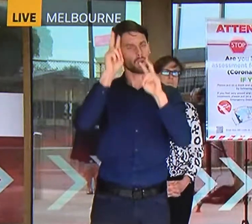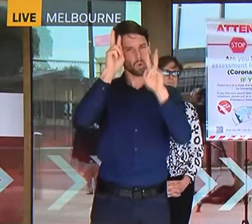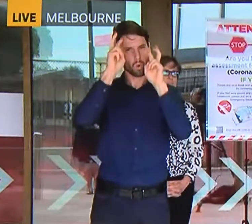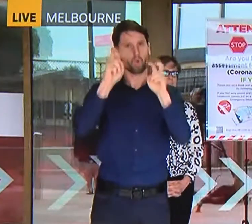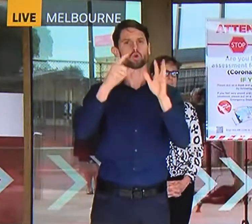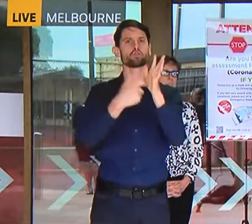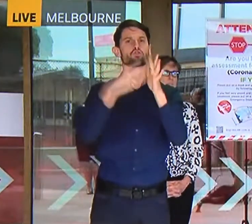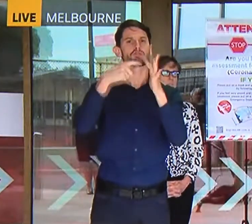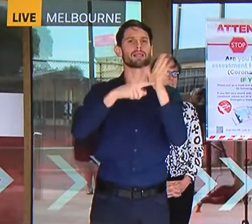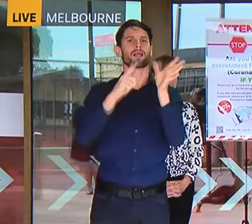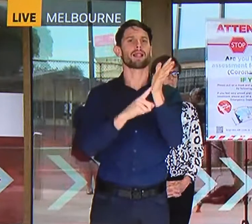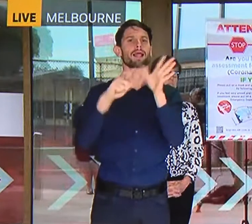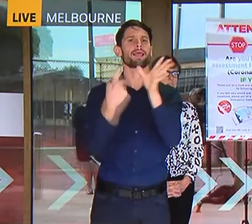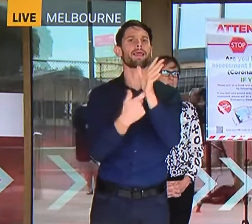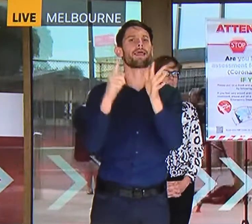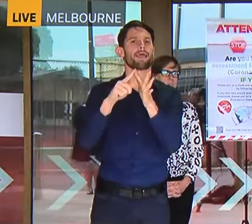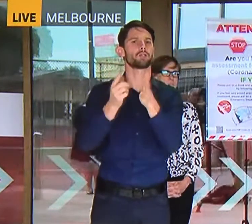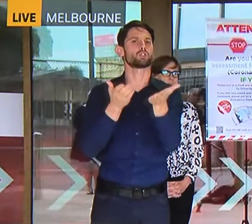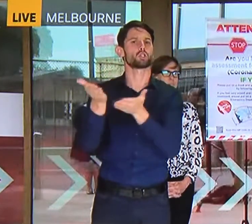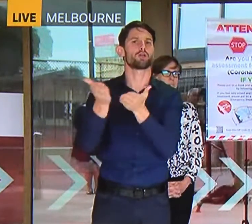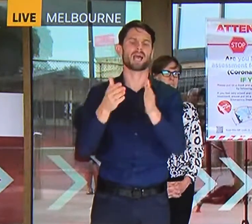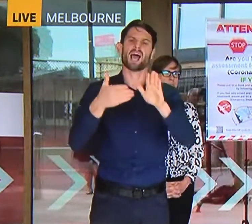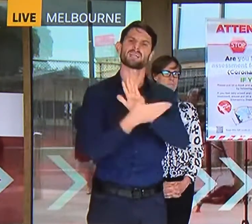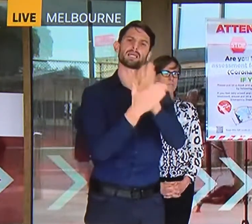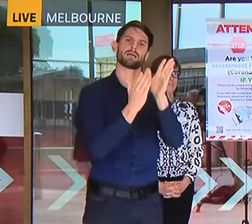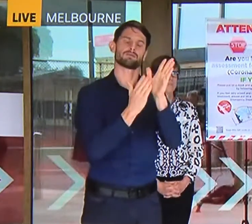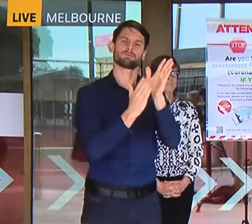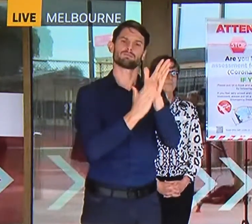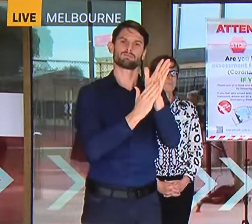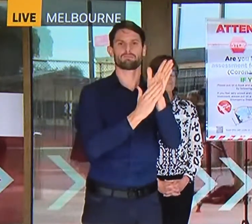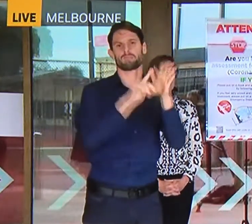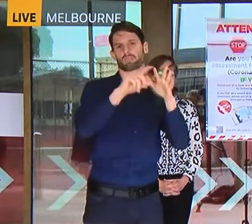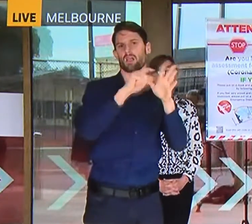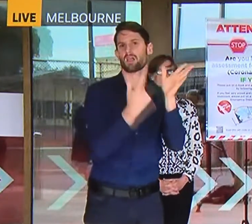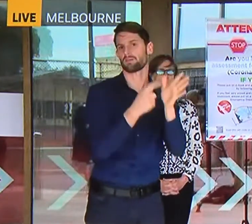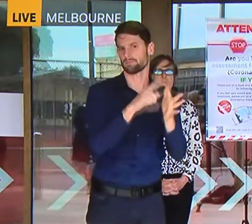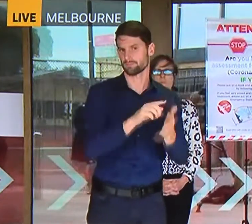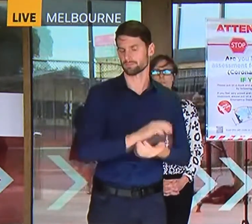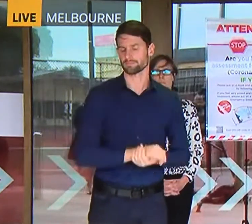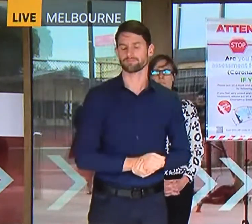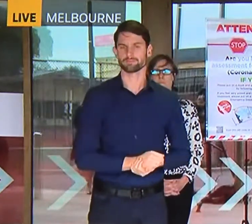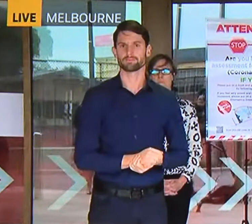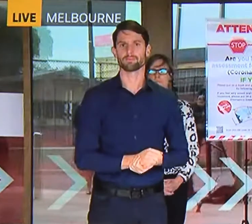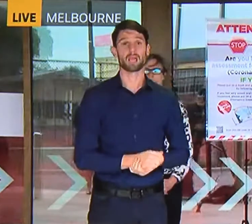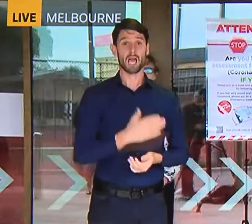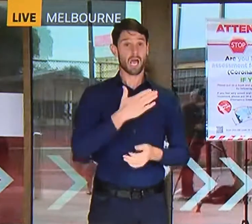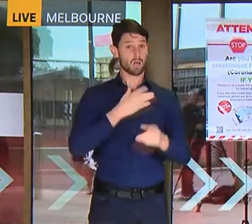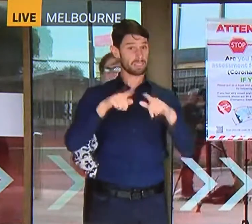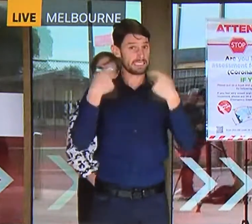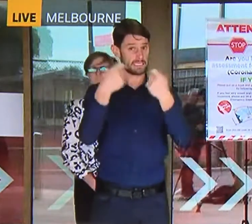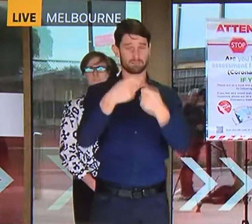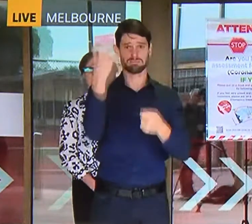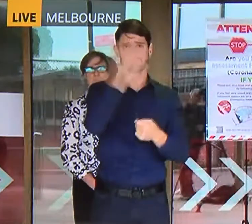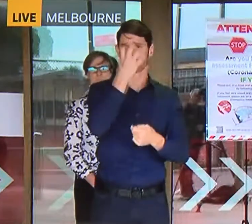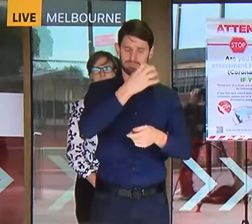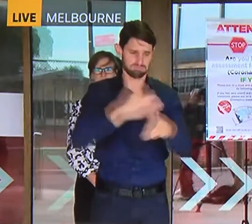is part of the Medcast group. And it's been a whirlwind couple of weeks for our teams, because we've